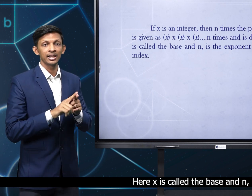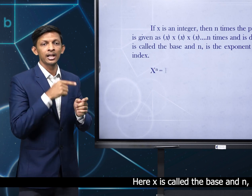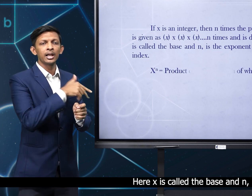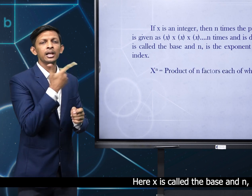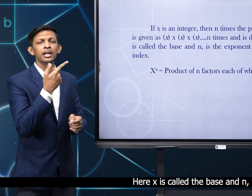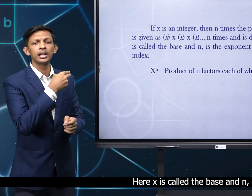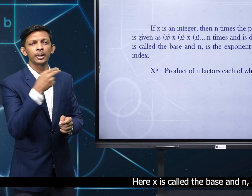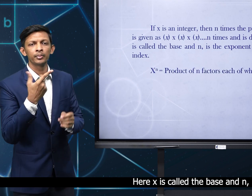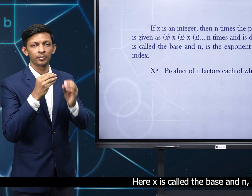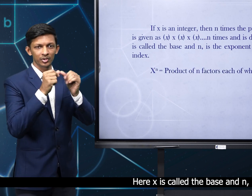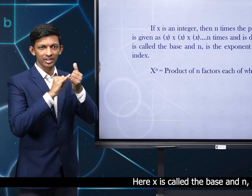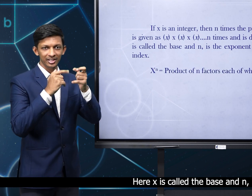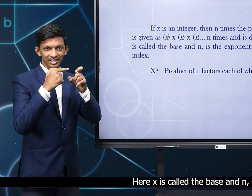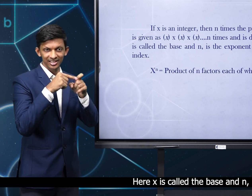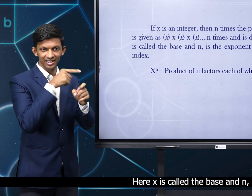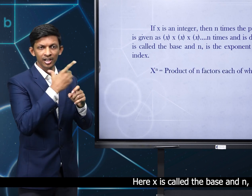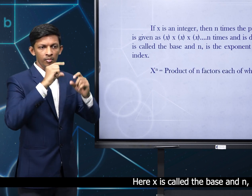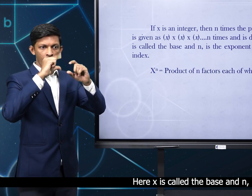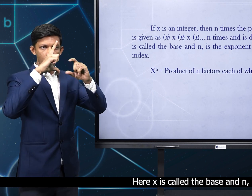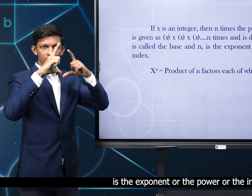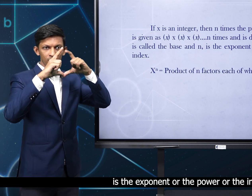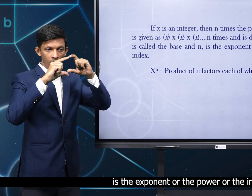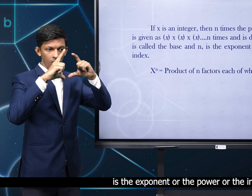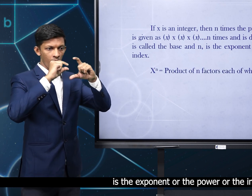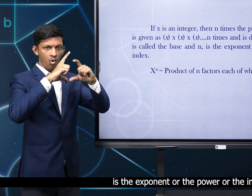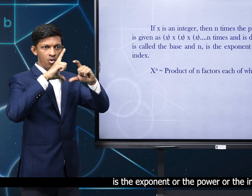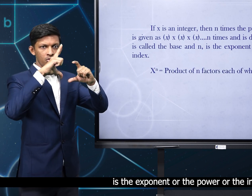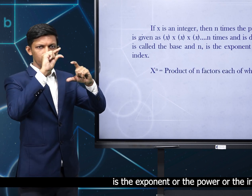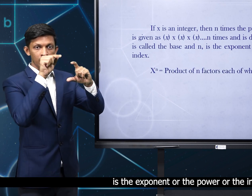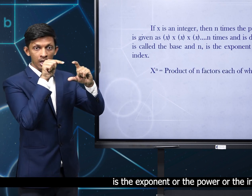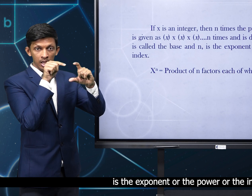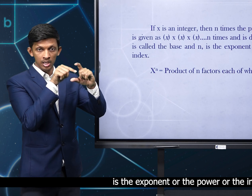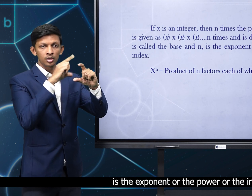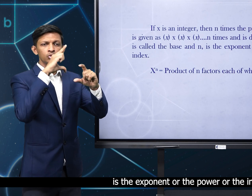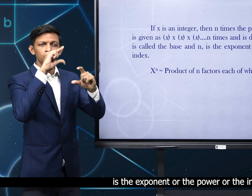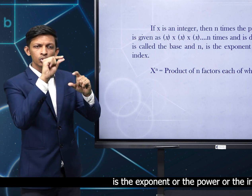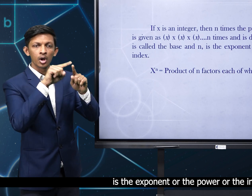Here x is called the base and n is the exponent or the power or the index.